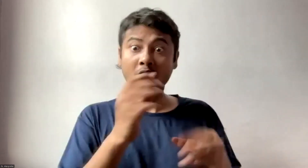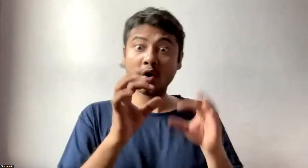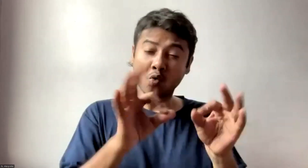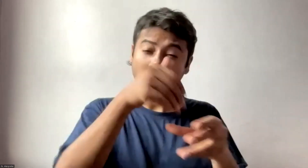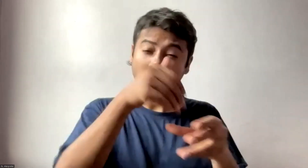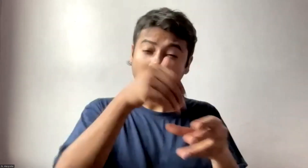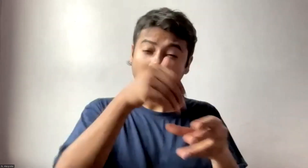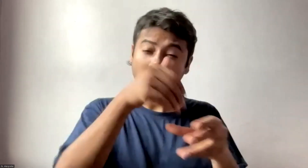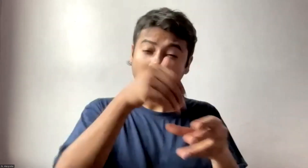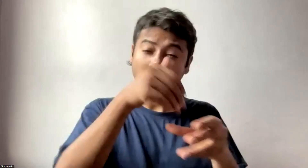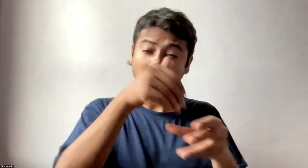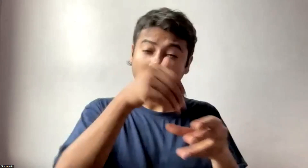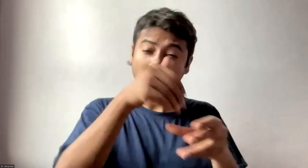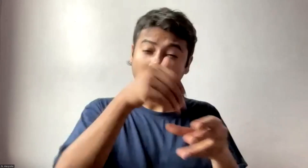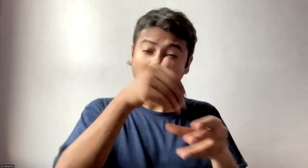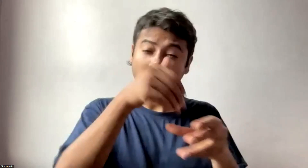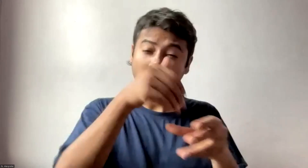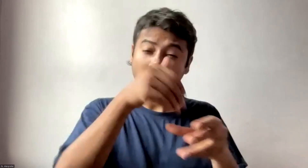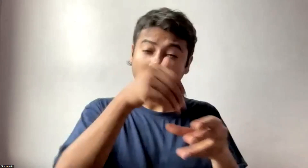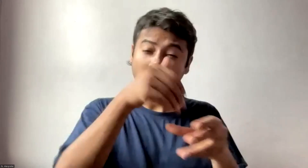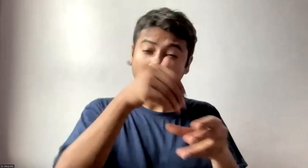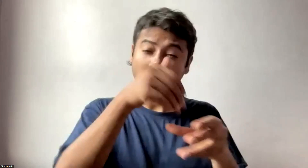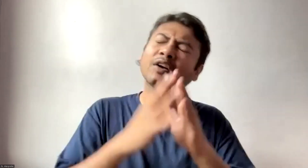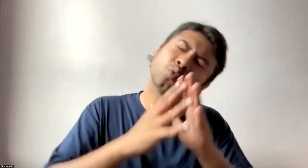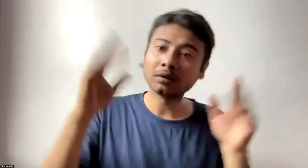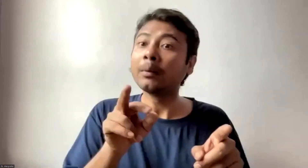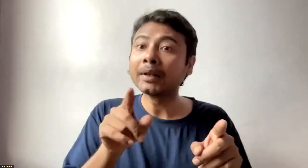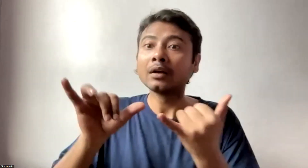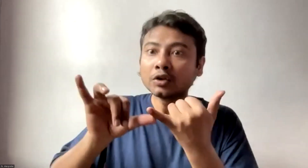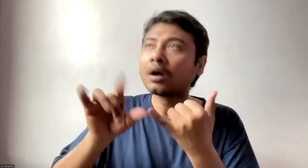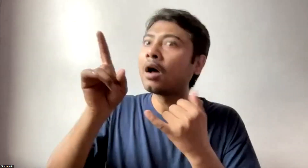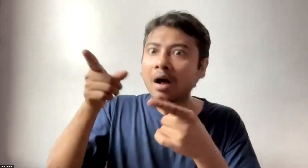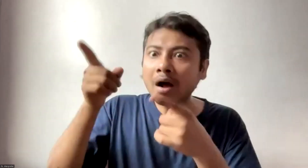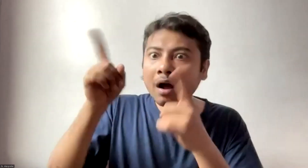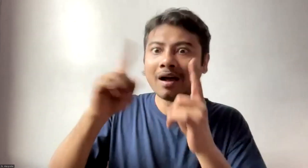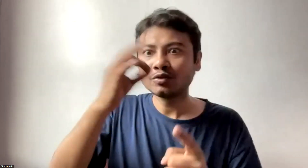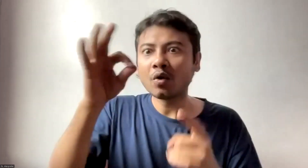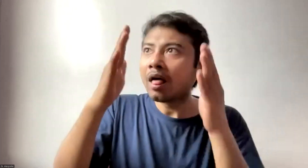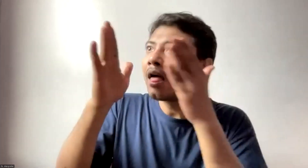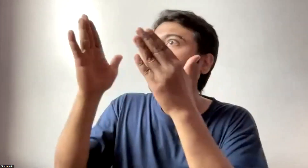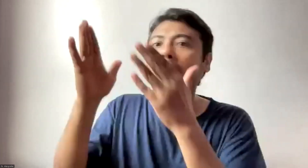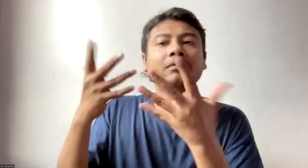When it comes to passion, these people have no time to understand God.